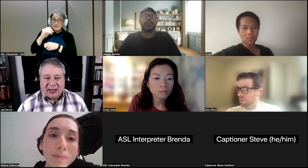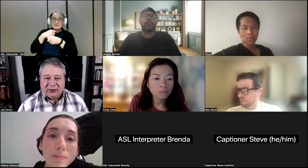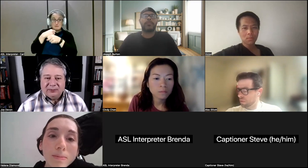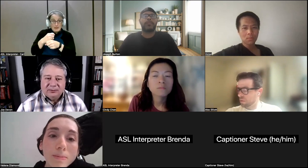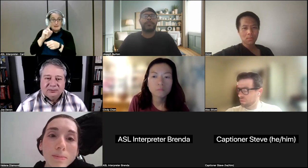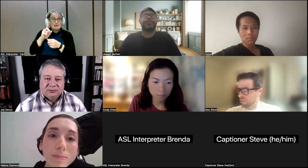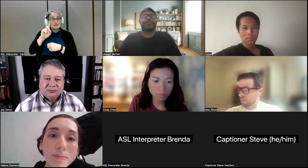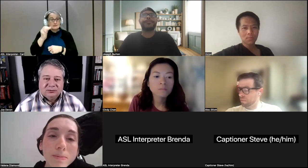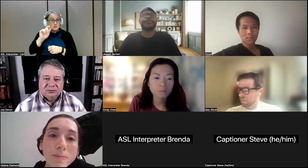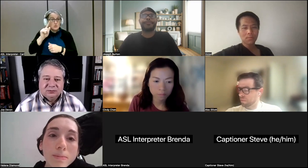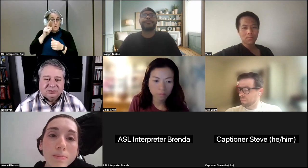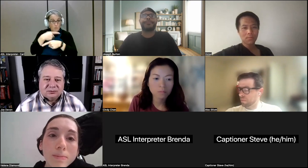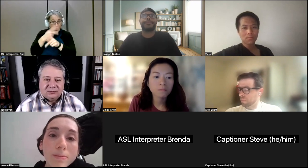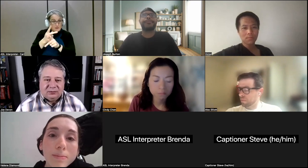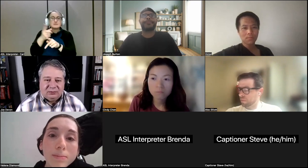products better.